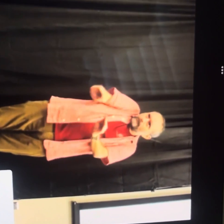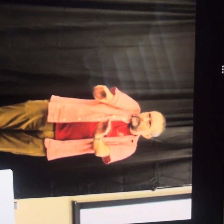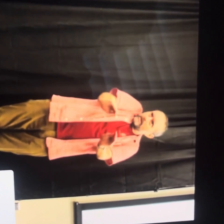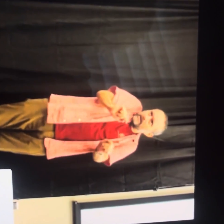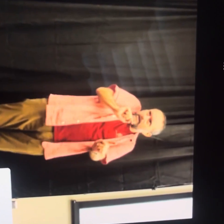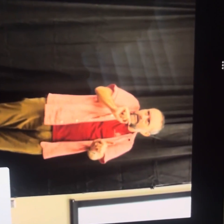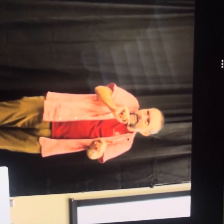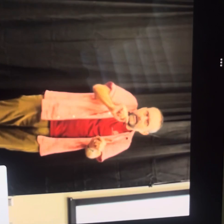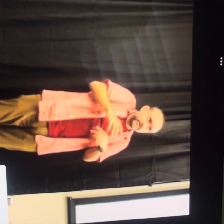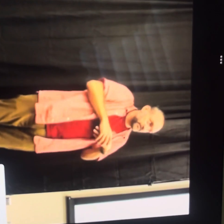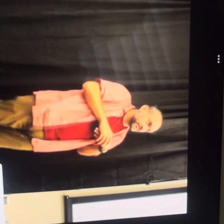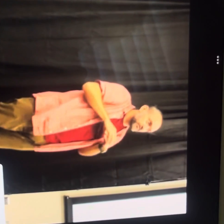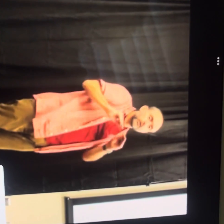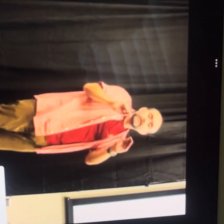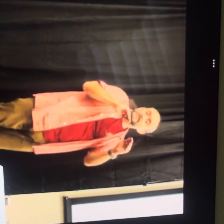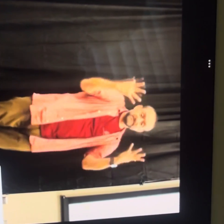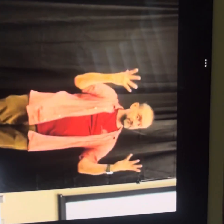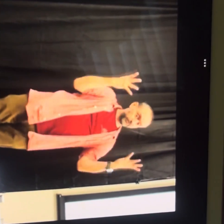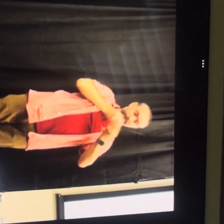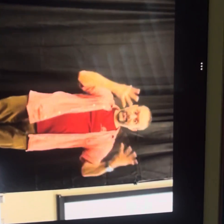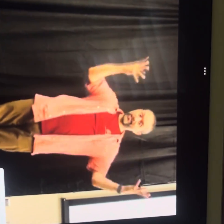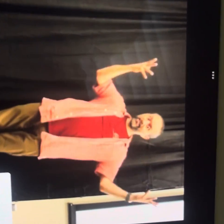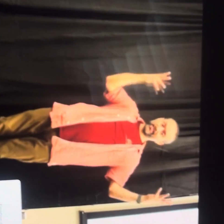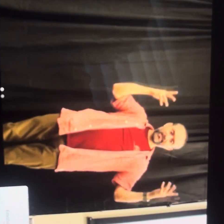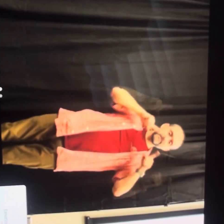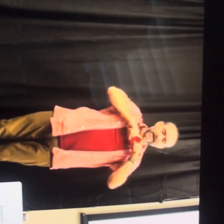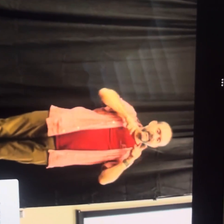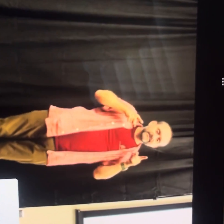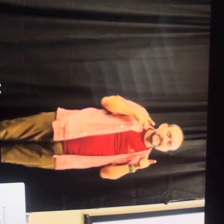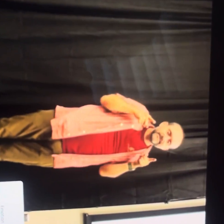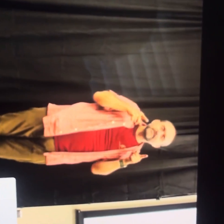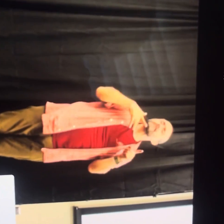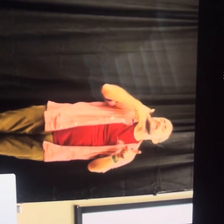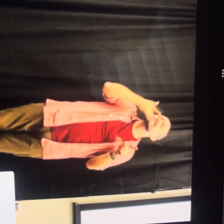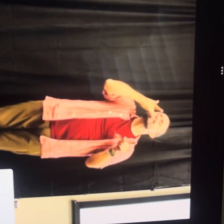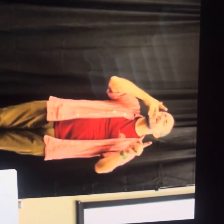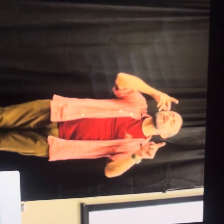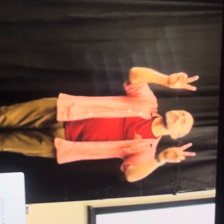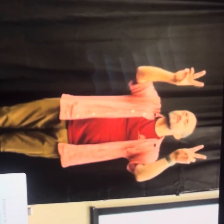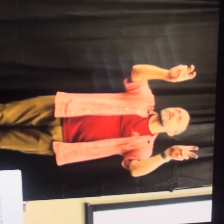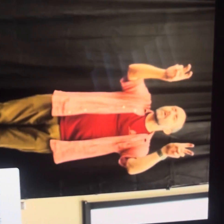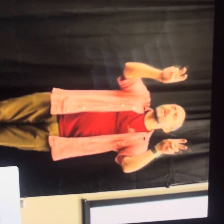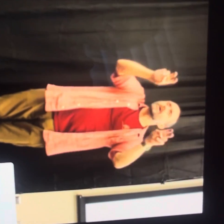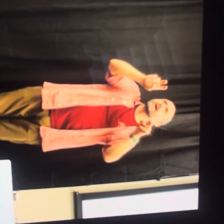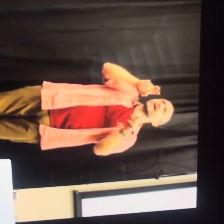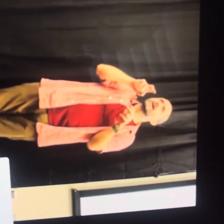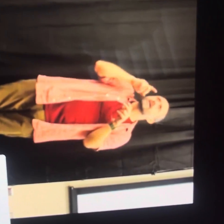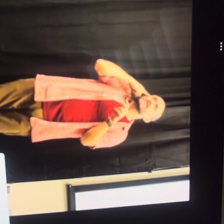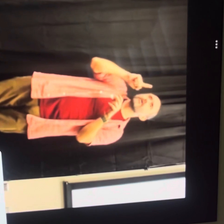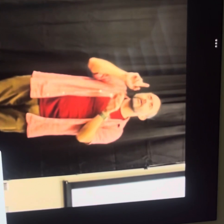use this. But you really have to use movement for your audience to understand what you're